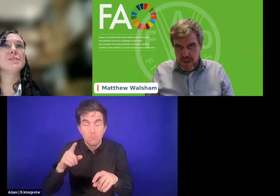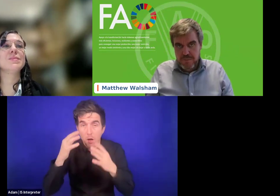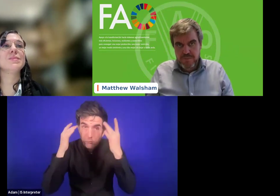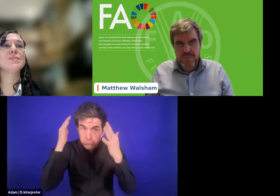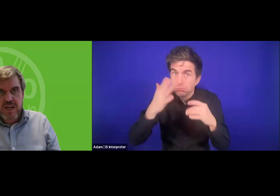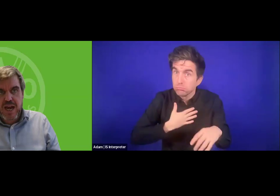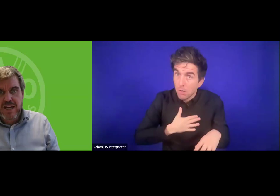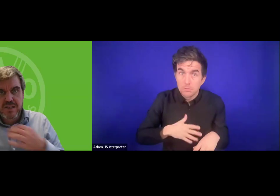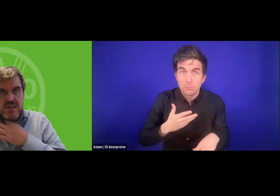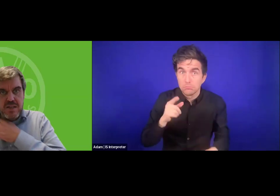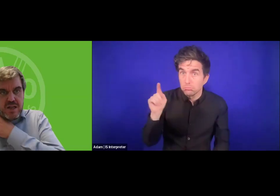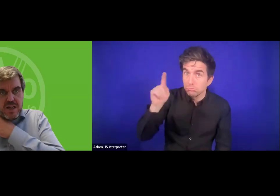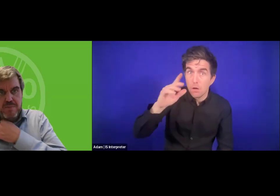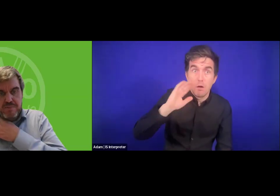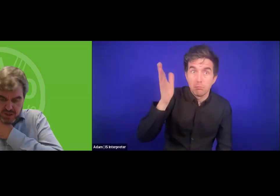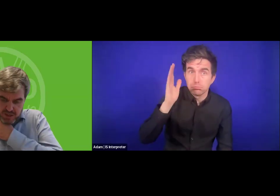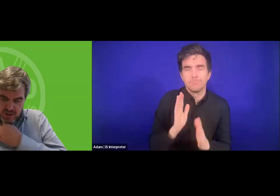session.